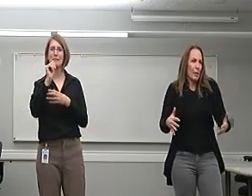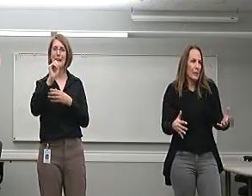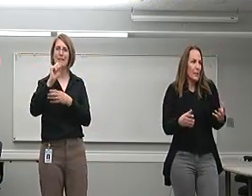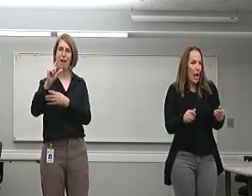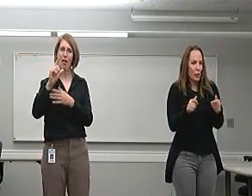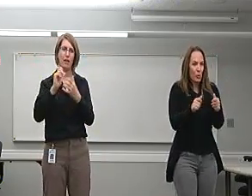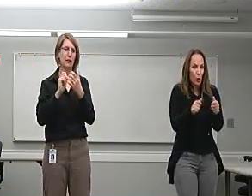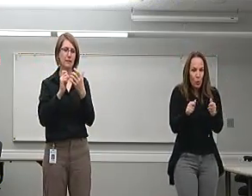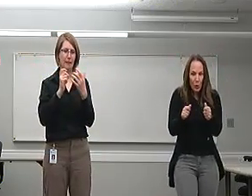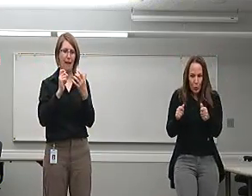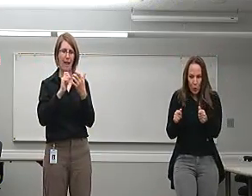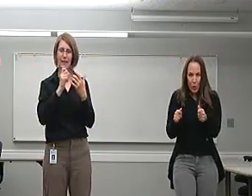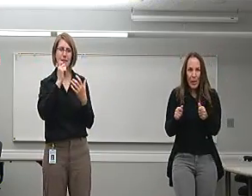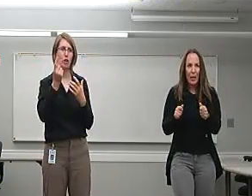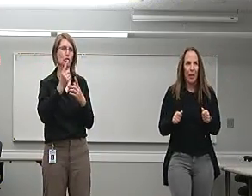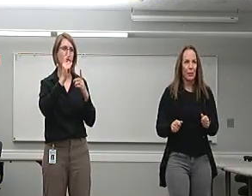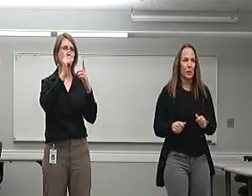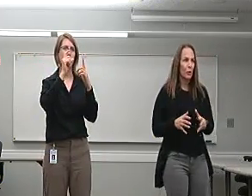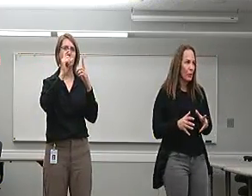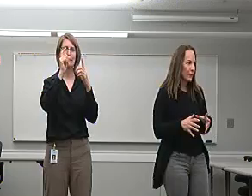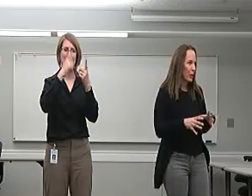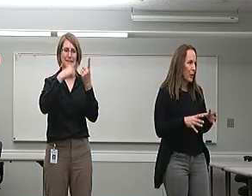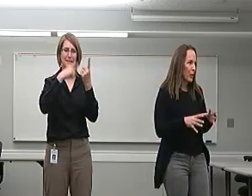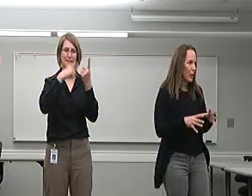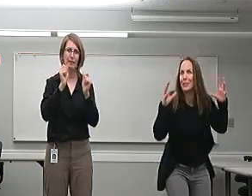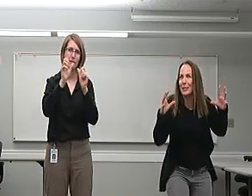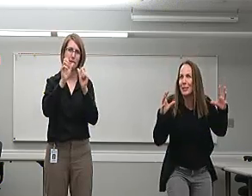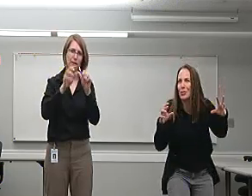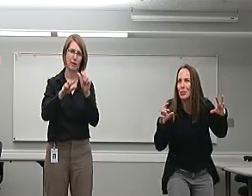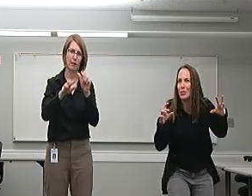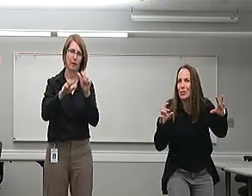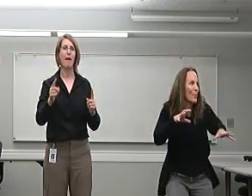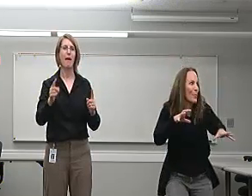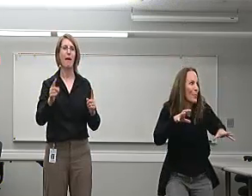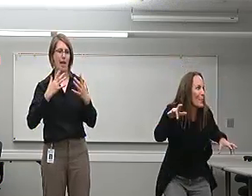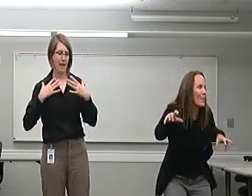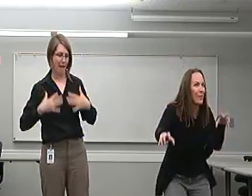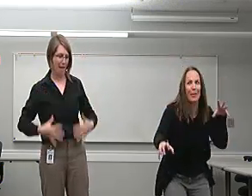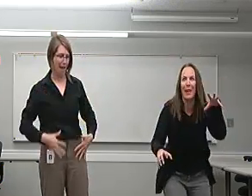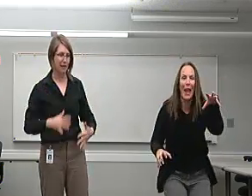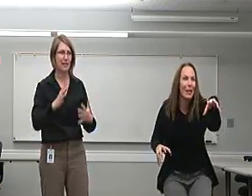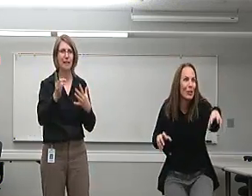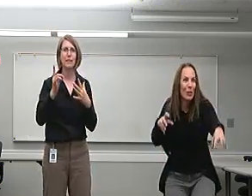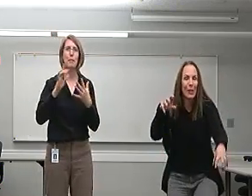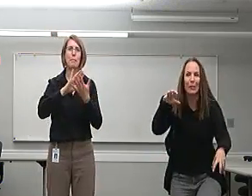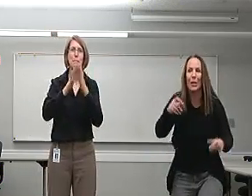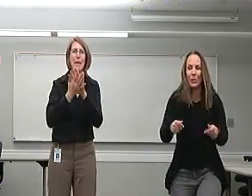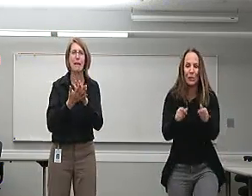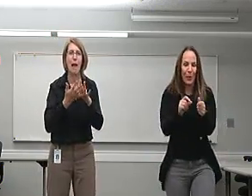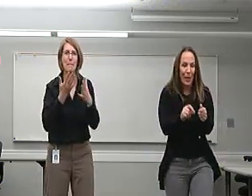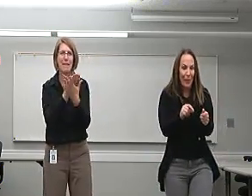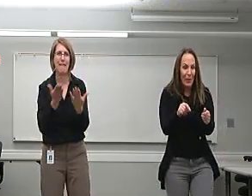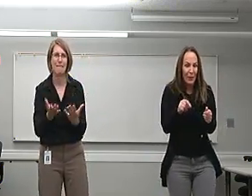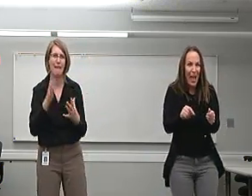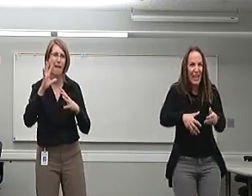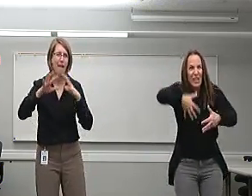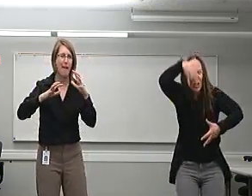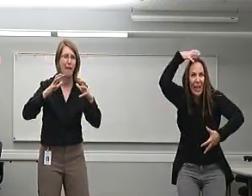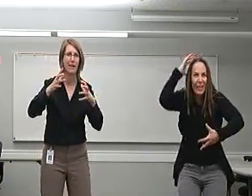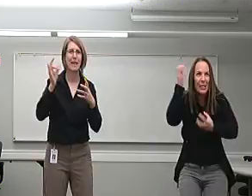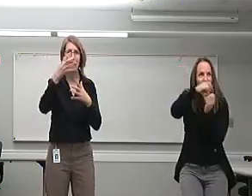word. It's your deaf child wants to see you become the thing, and you're not just going, and then the lion, and you're like a